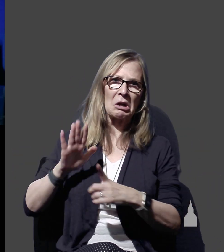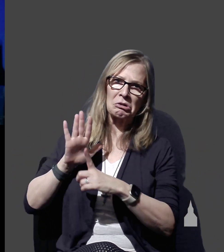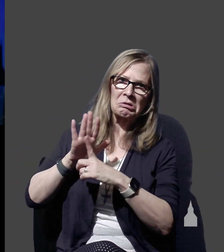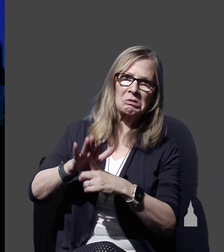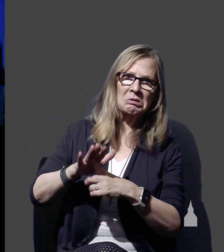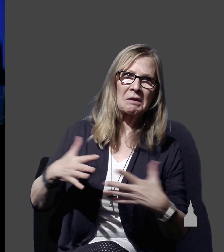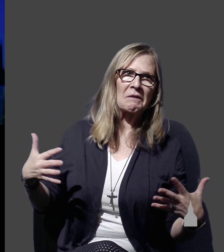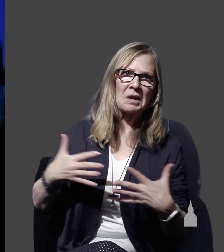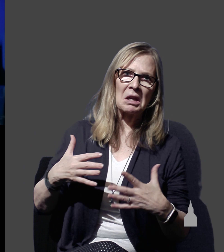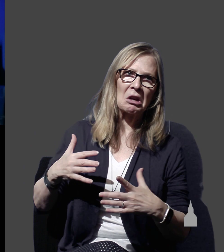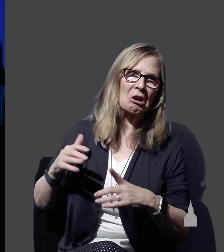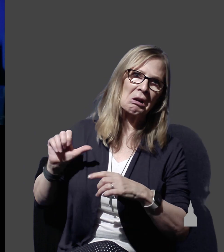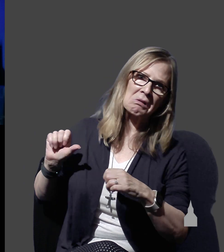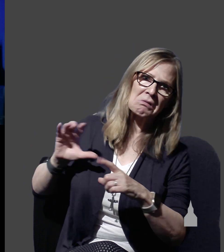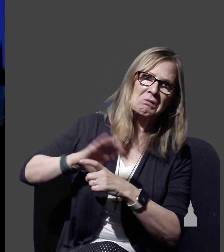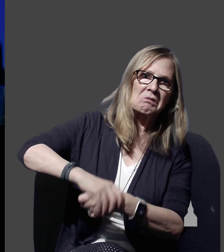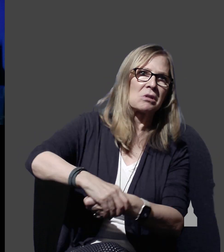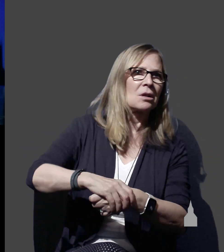a believer.